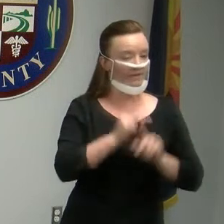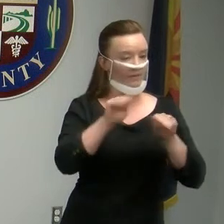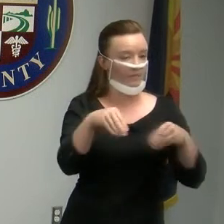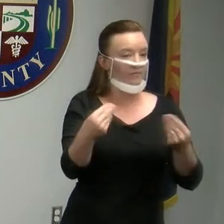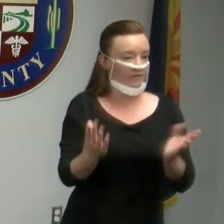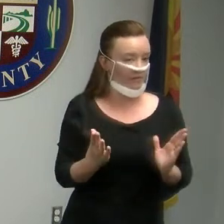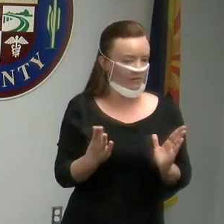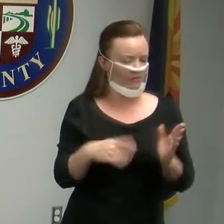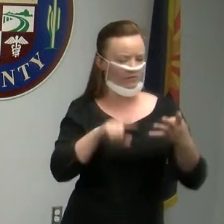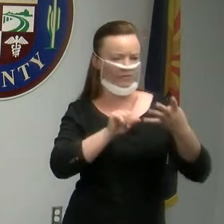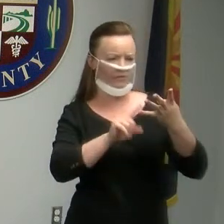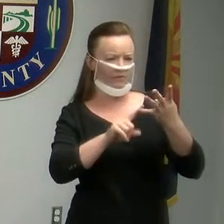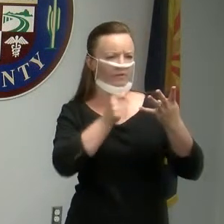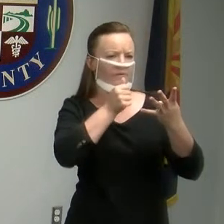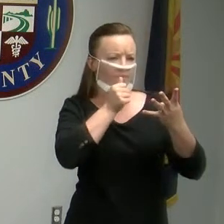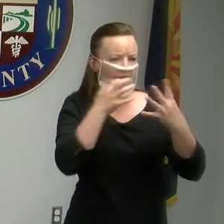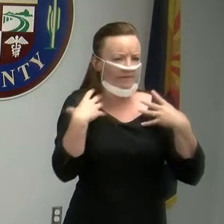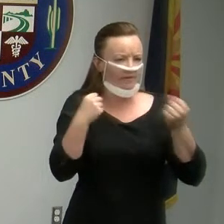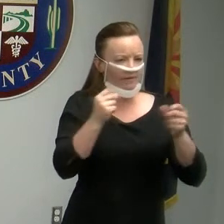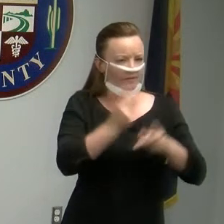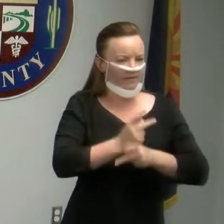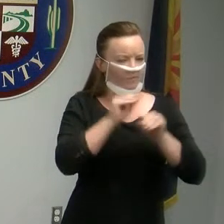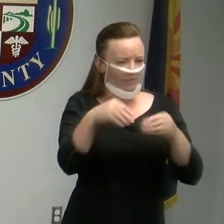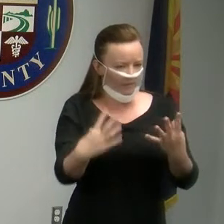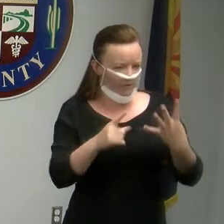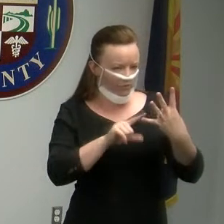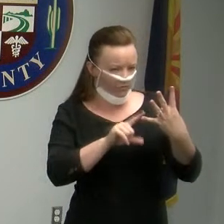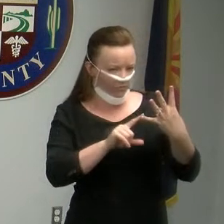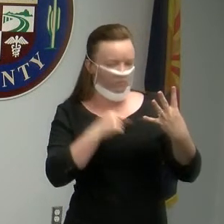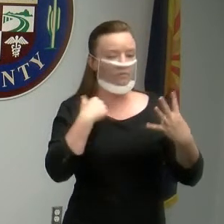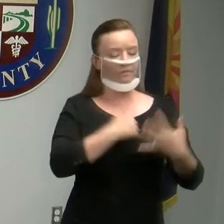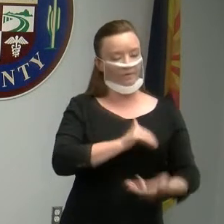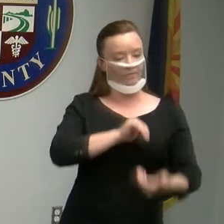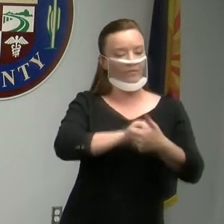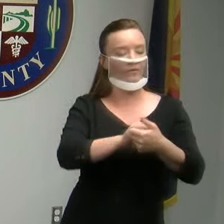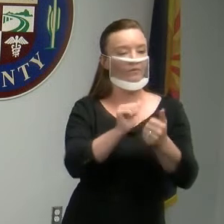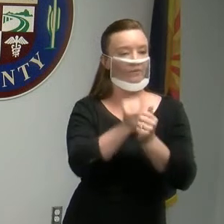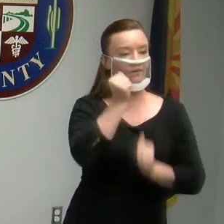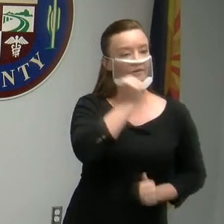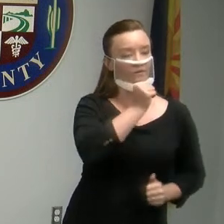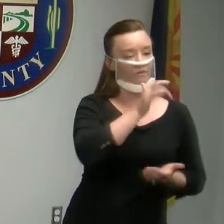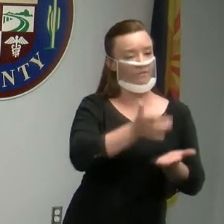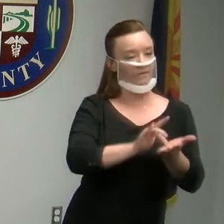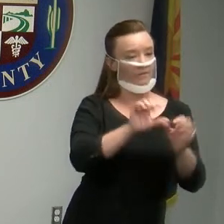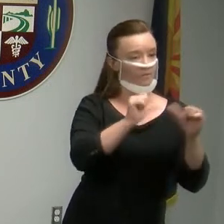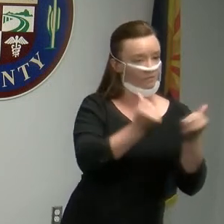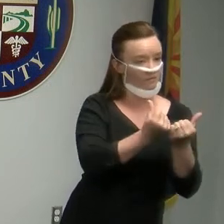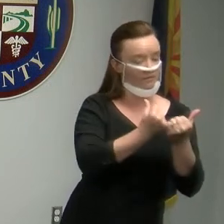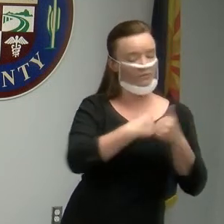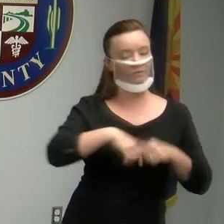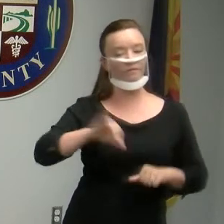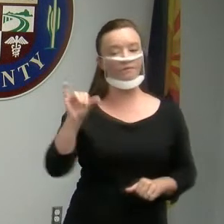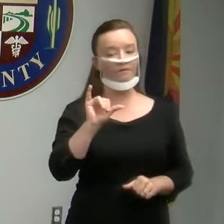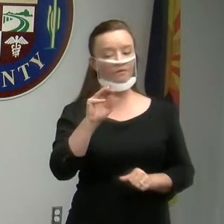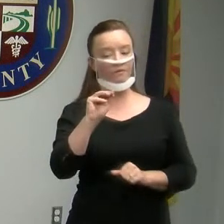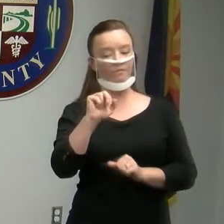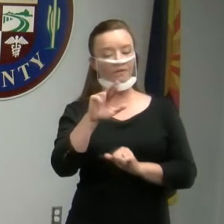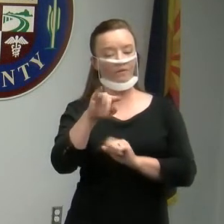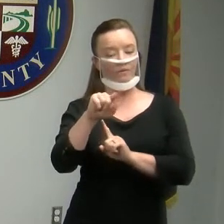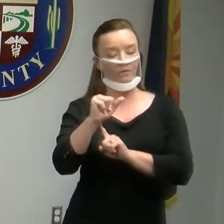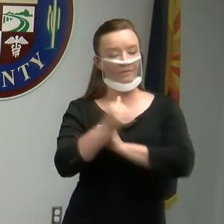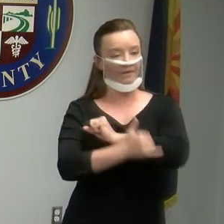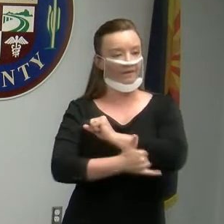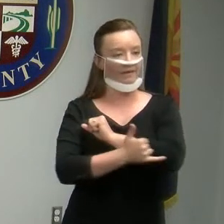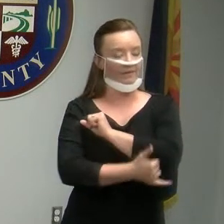providers, the Unified Command has partnered with the Arizona Medical Association, the Maricopa County Medical Society,